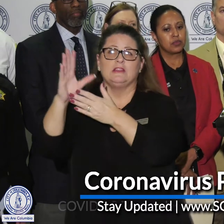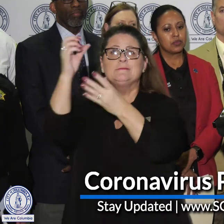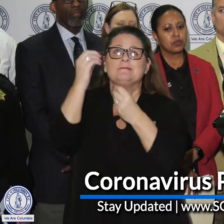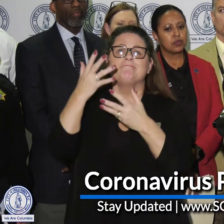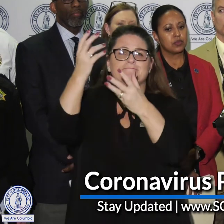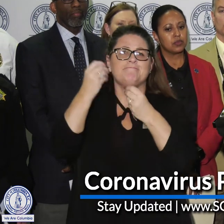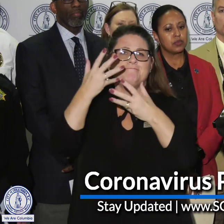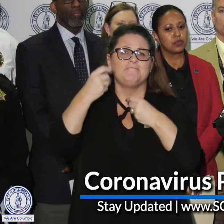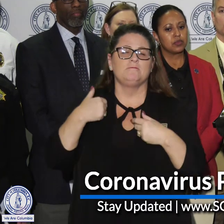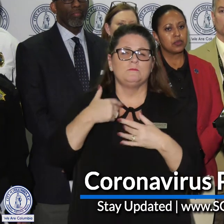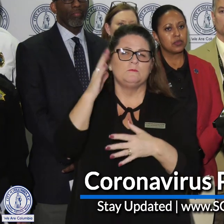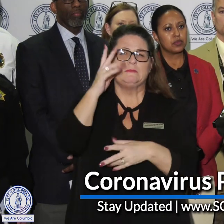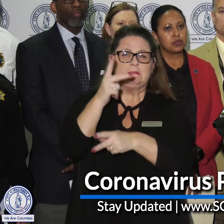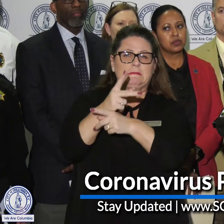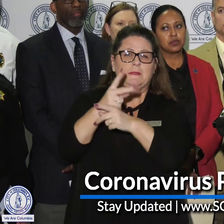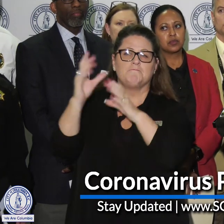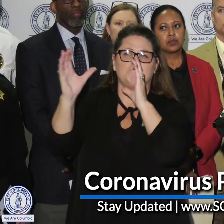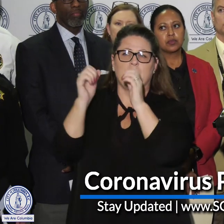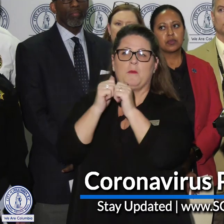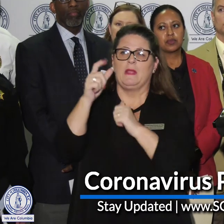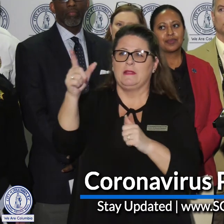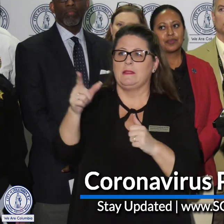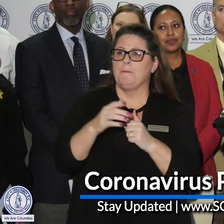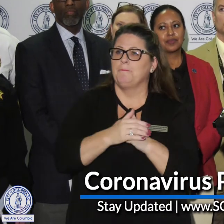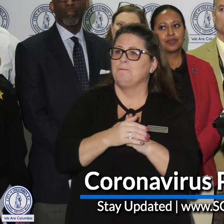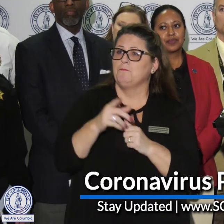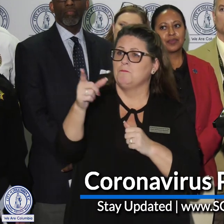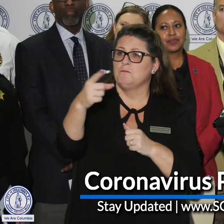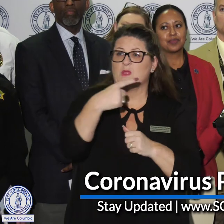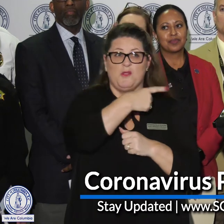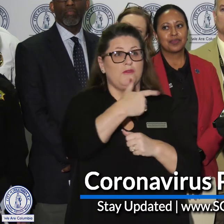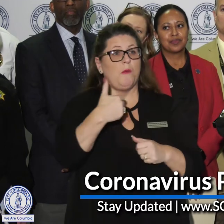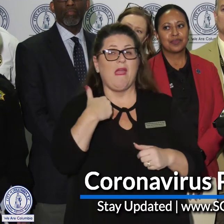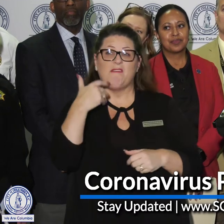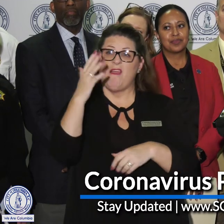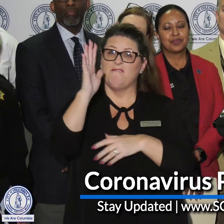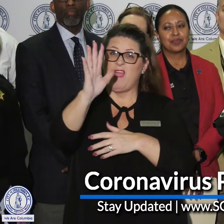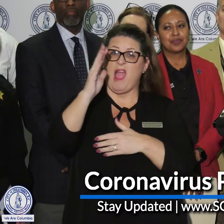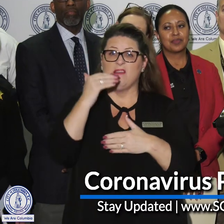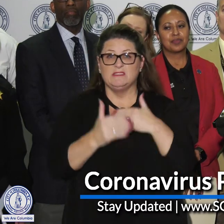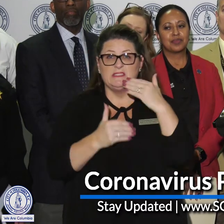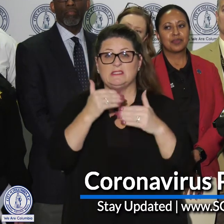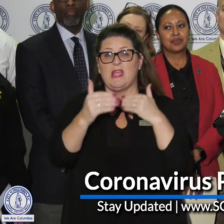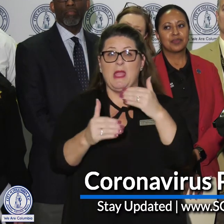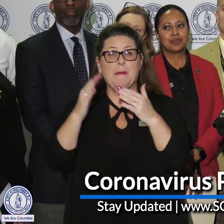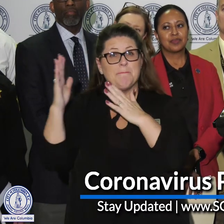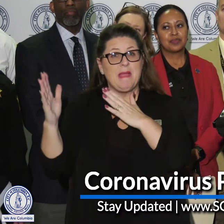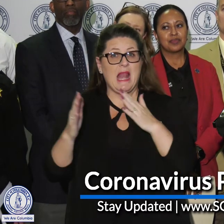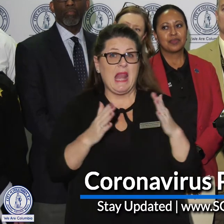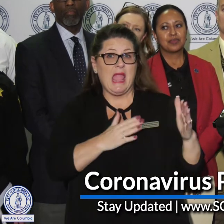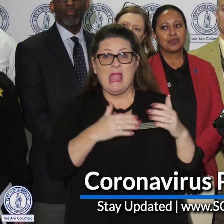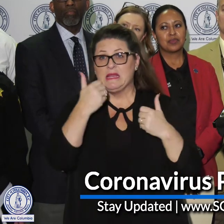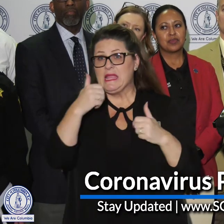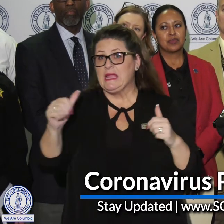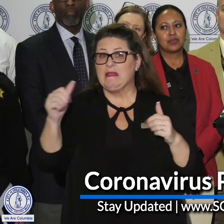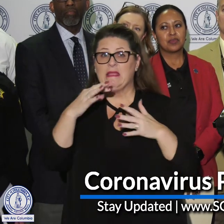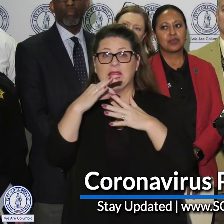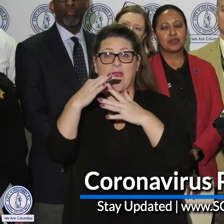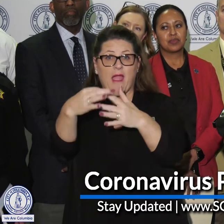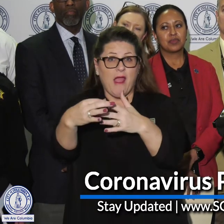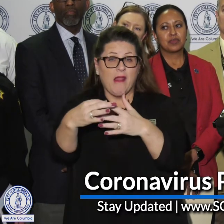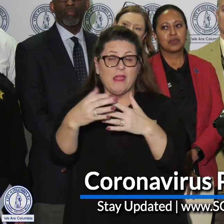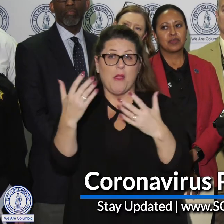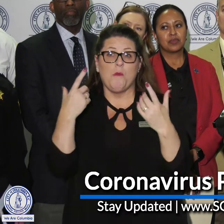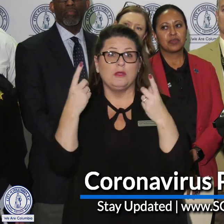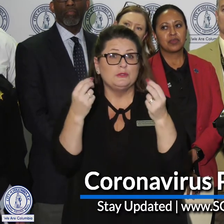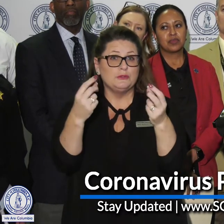engaged with them. Mayor, do you have a five-step plan? Do you have something that kind of shows the guideline of